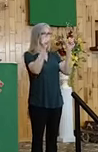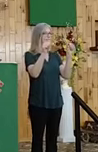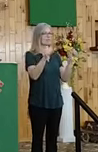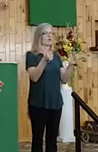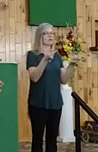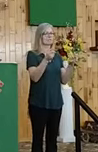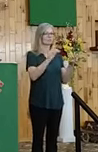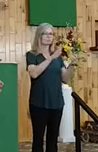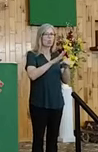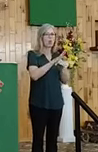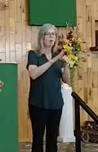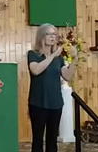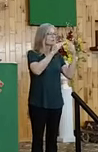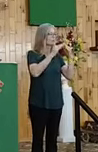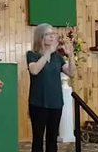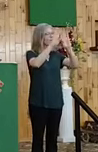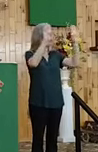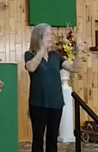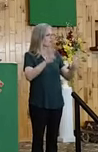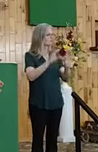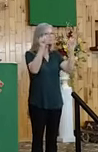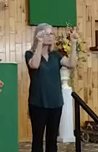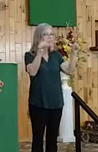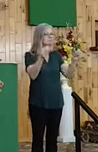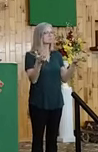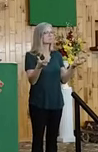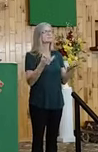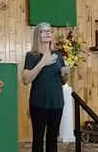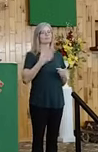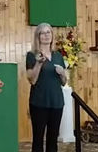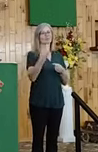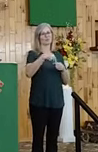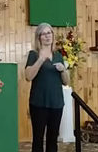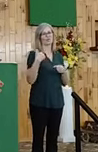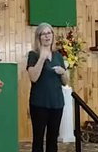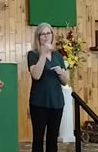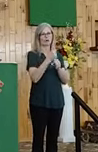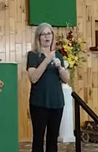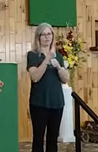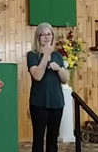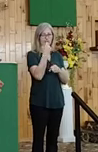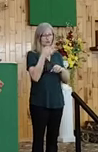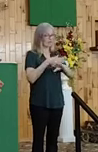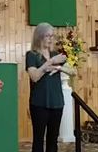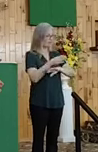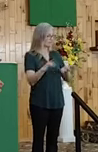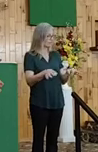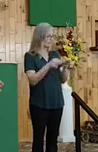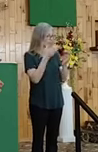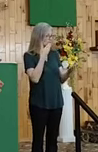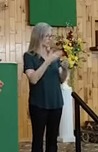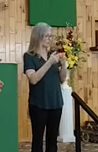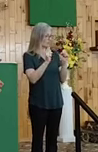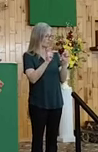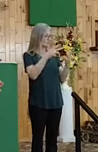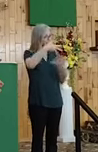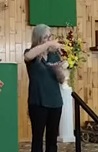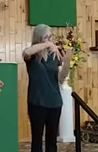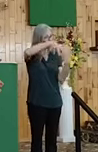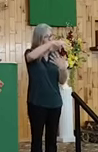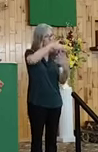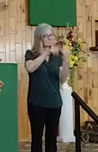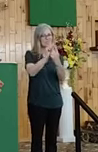boards. Please join us for coffee and pastries after Mass. This is a good opportunity to meet your fellow